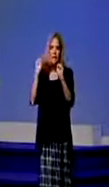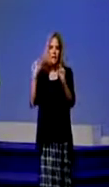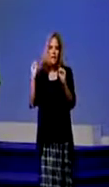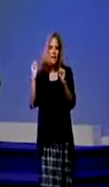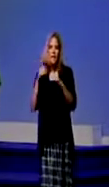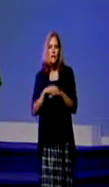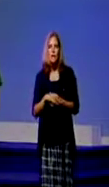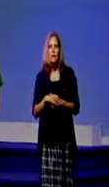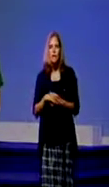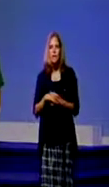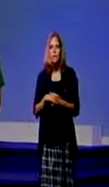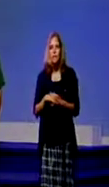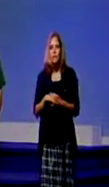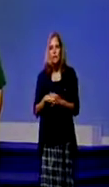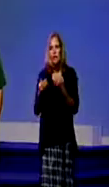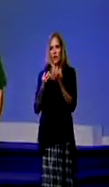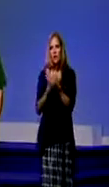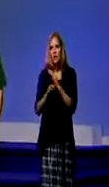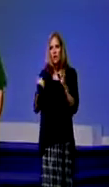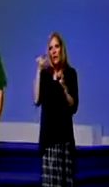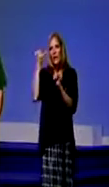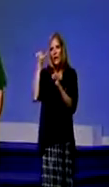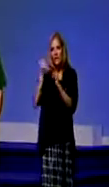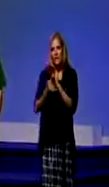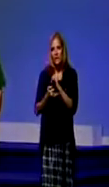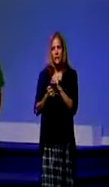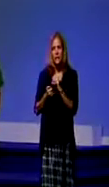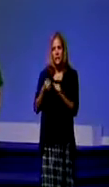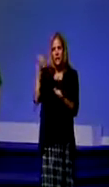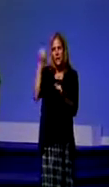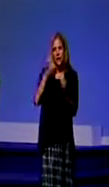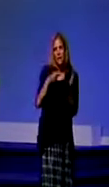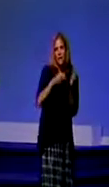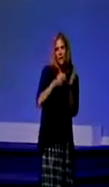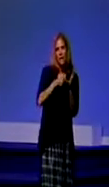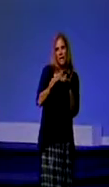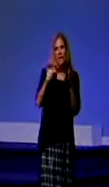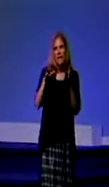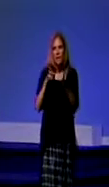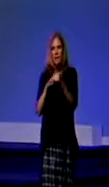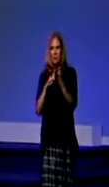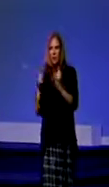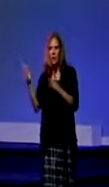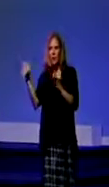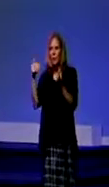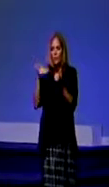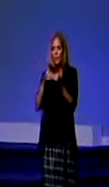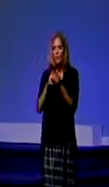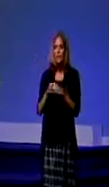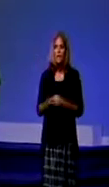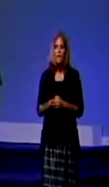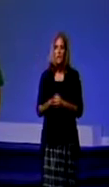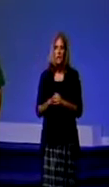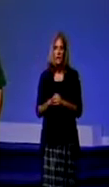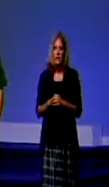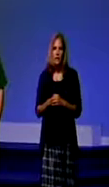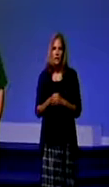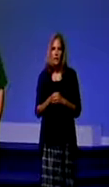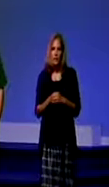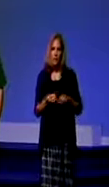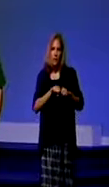Jesus saves. Free at last, every debt has been